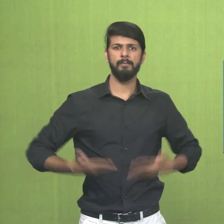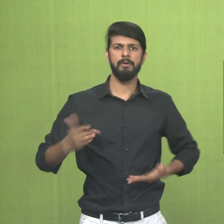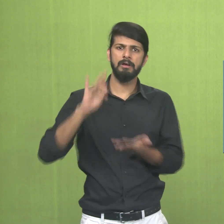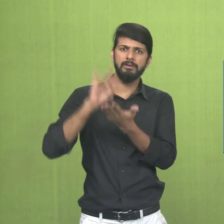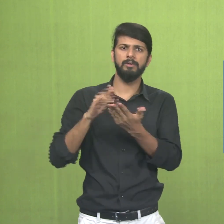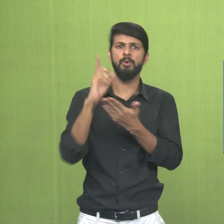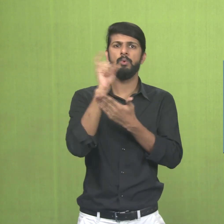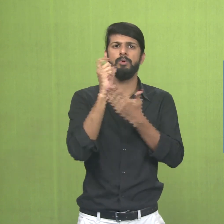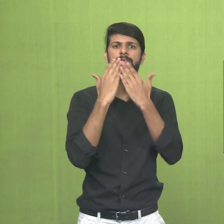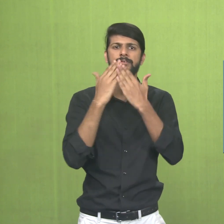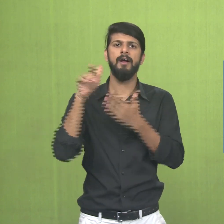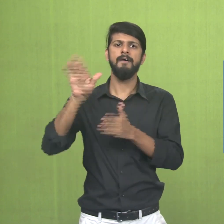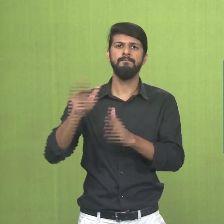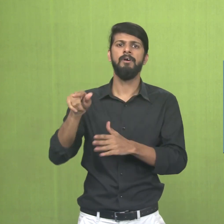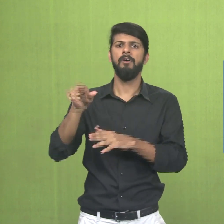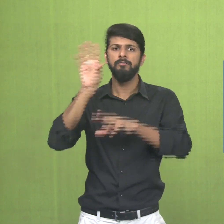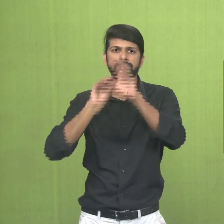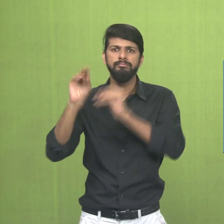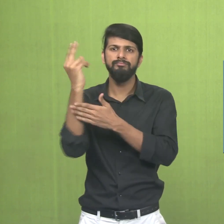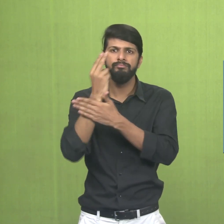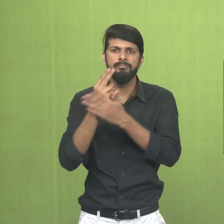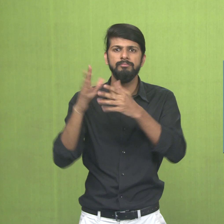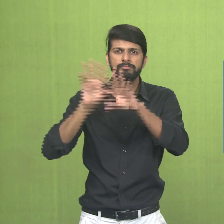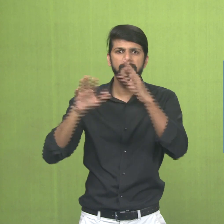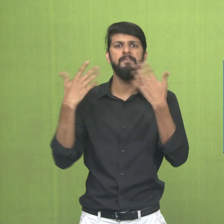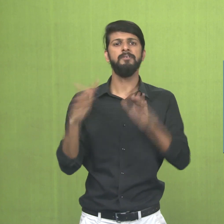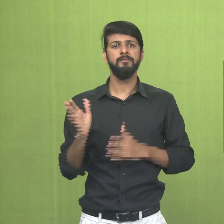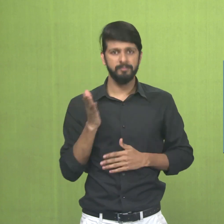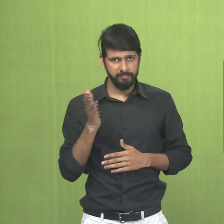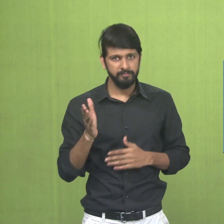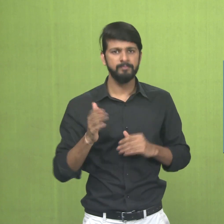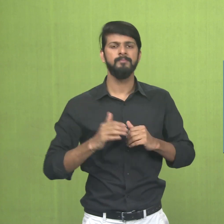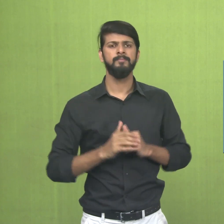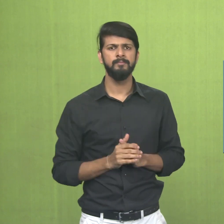Jamini Roy also studied painting at the Government College, Kolkata.